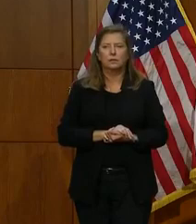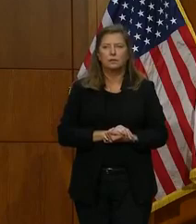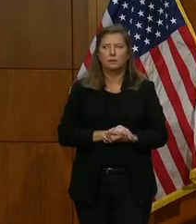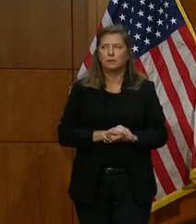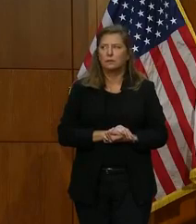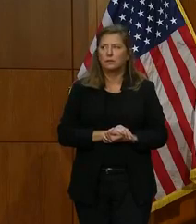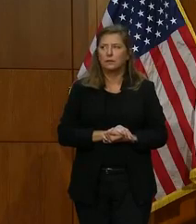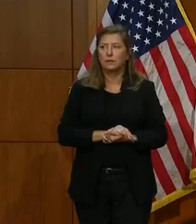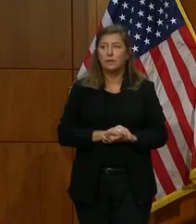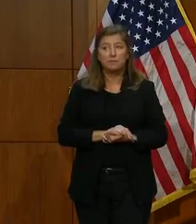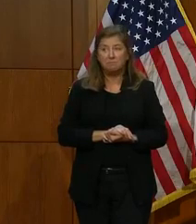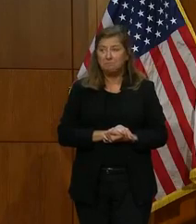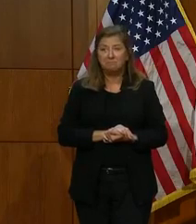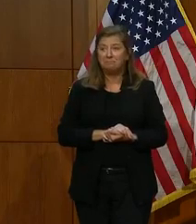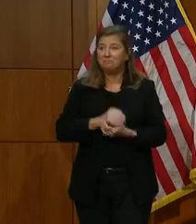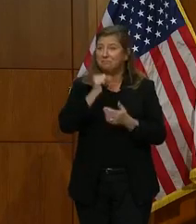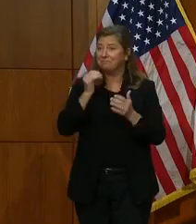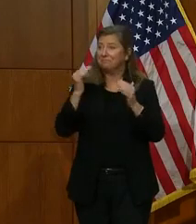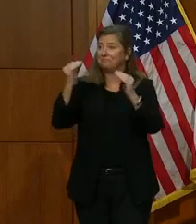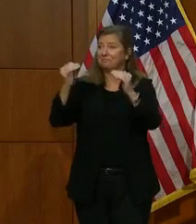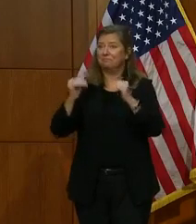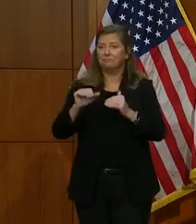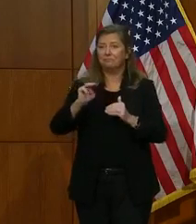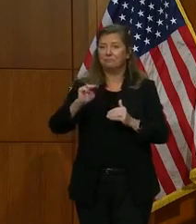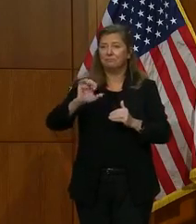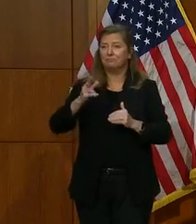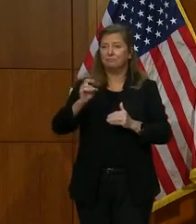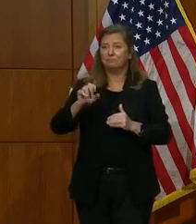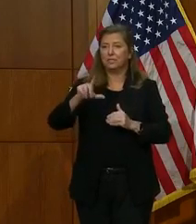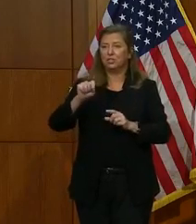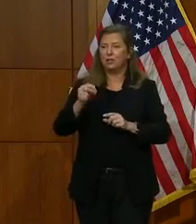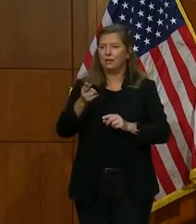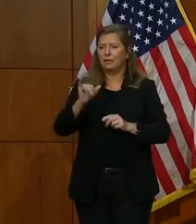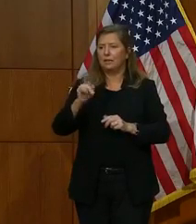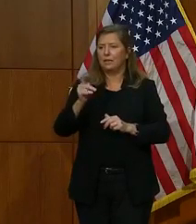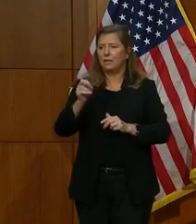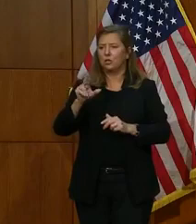All right, we'll try Michelle Hankerson, WHRO.